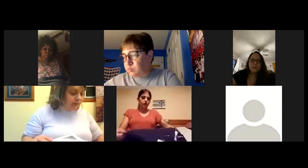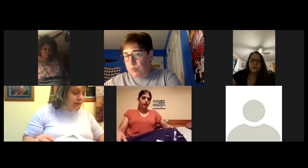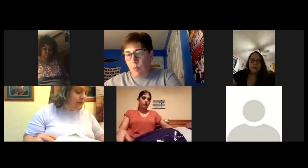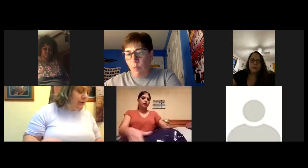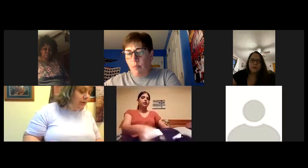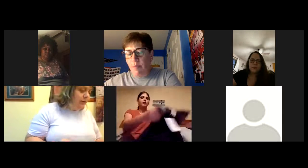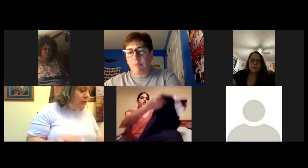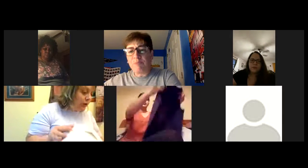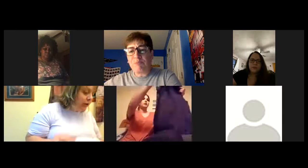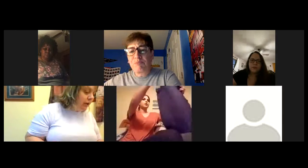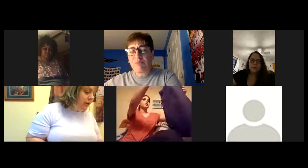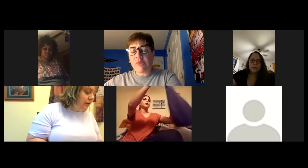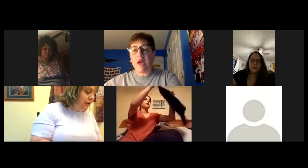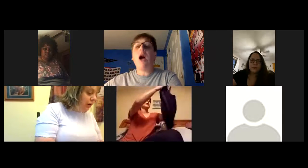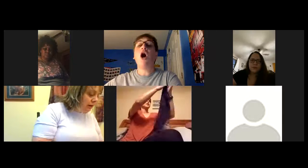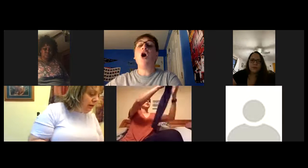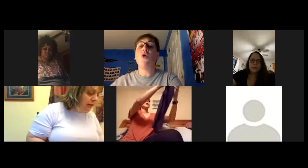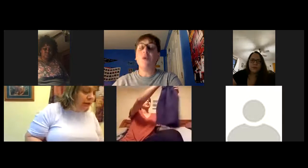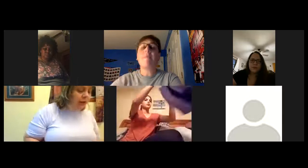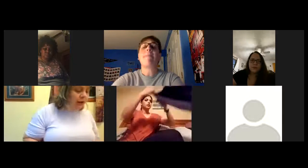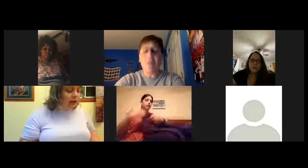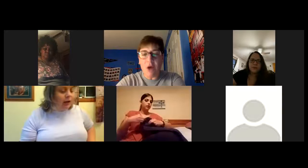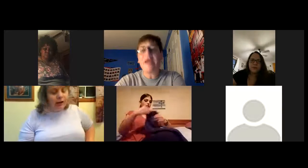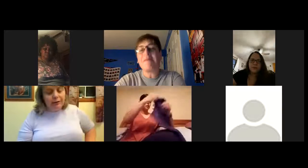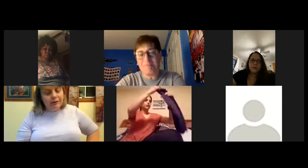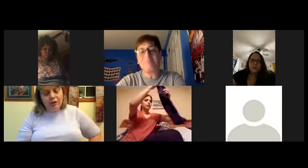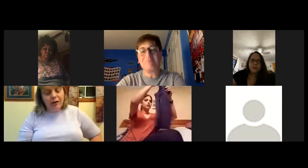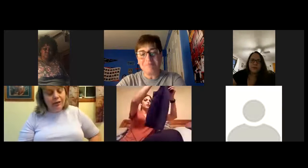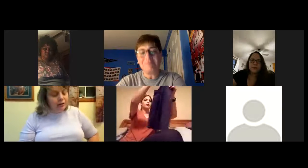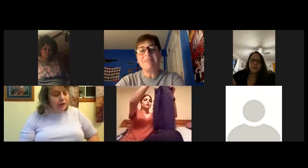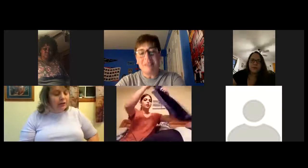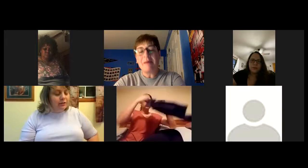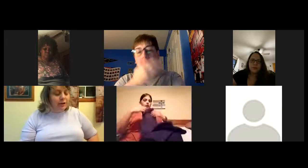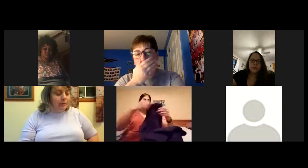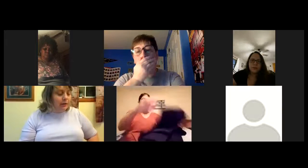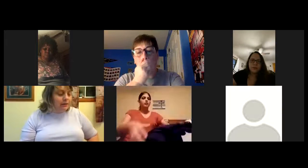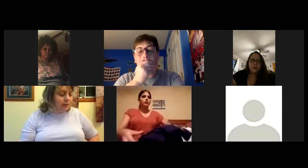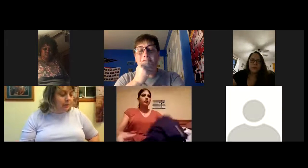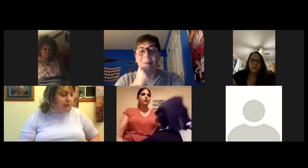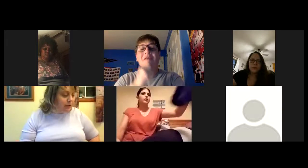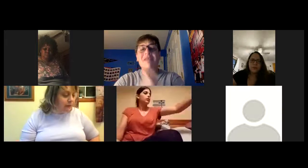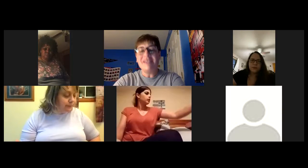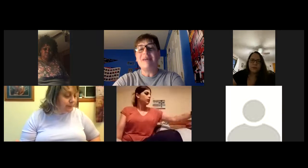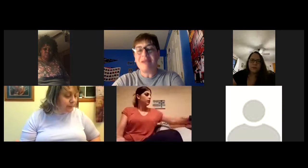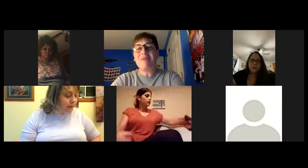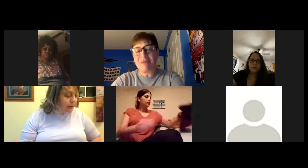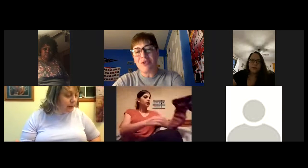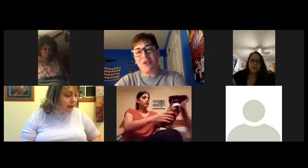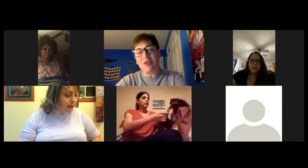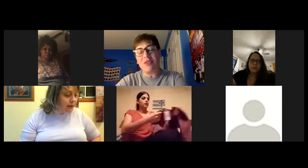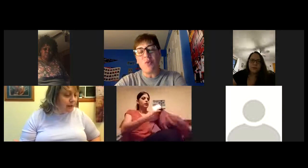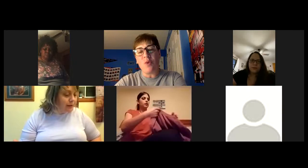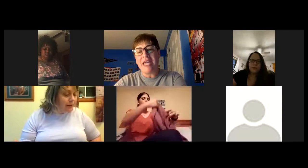possessive, the we, the are, the like. Okay. I've tried and tried, and I just kept messing up every time. Yep.